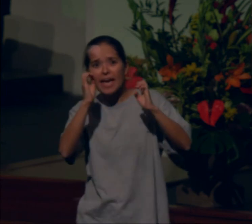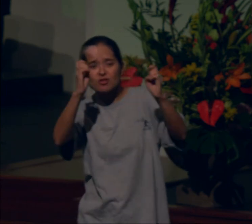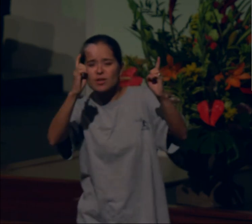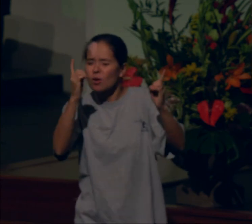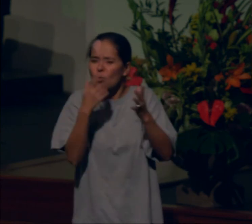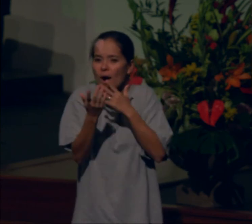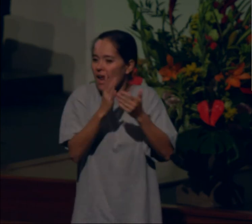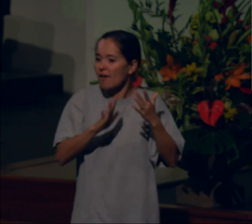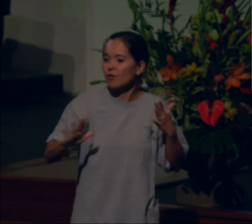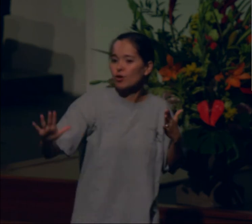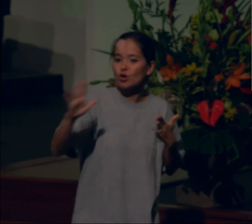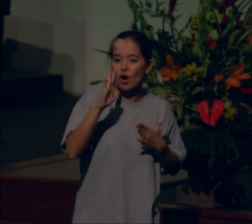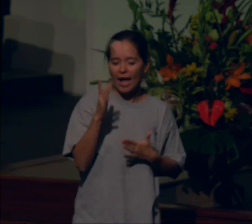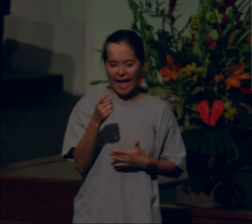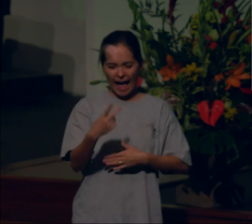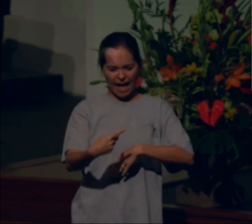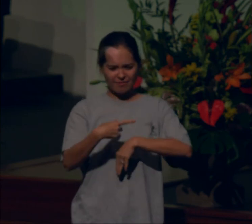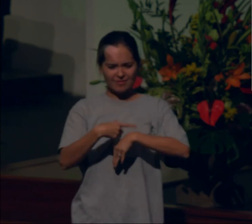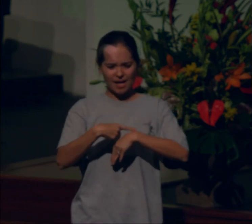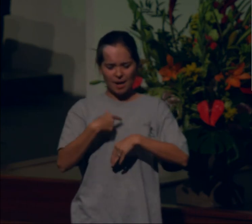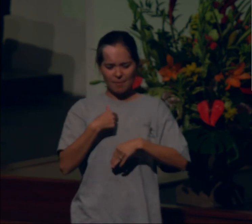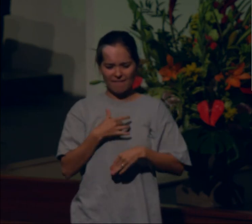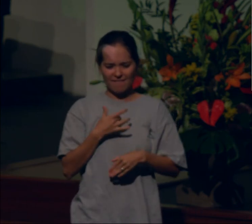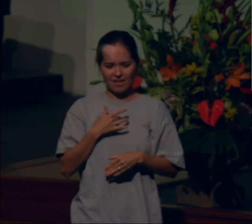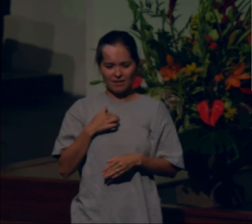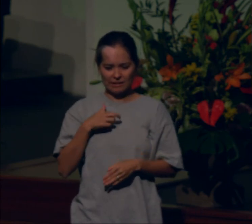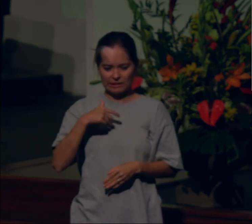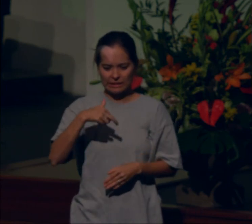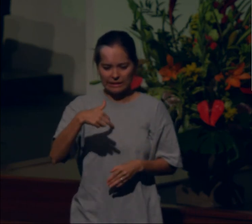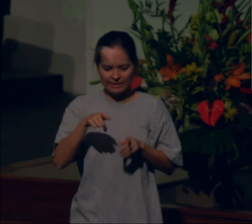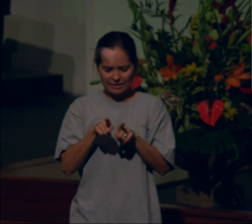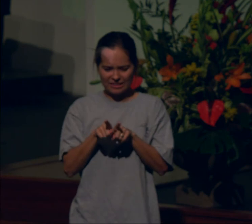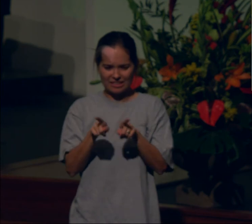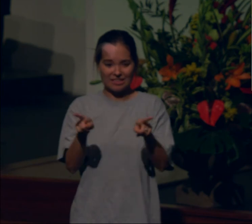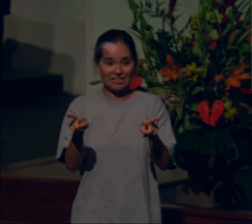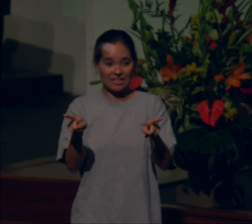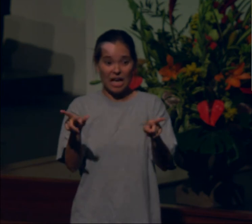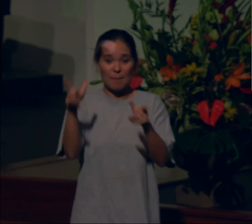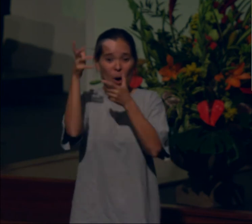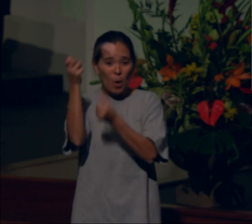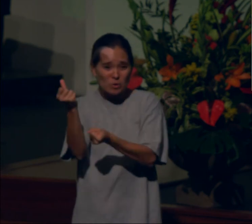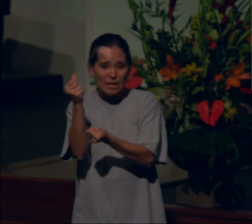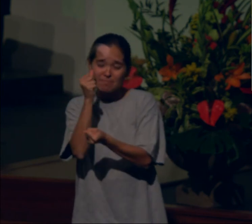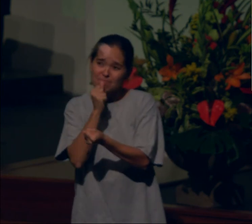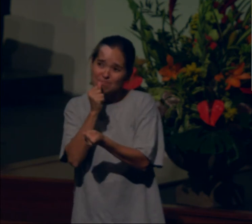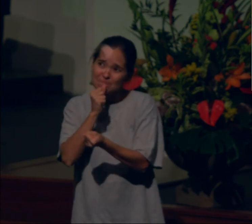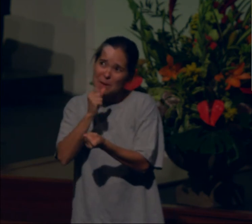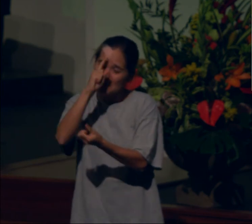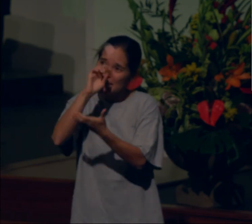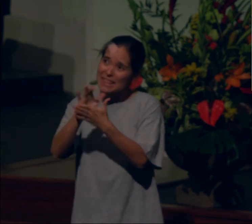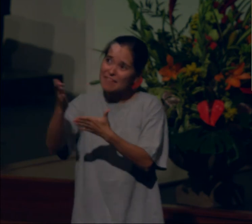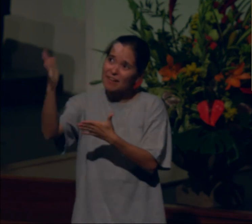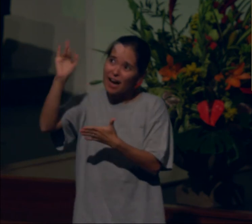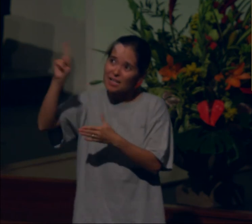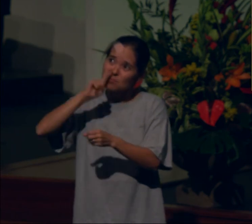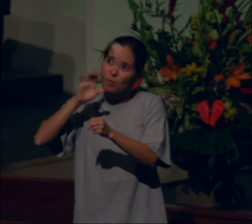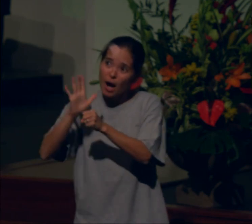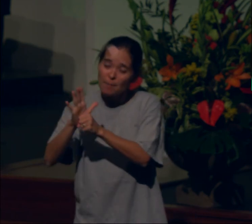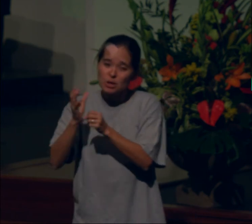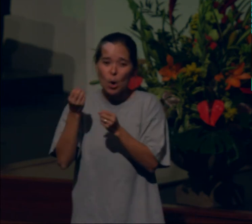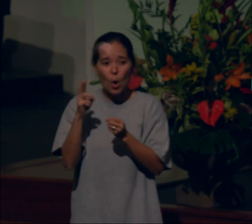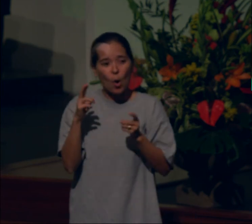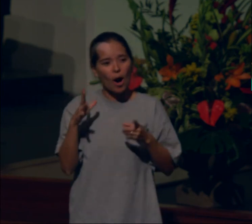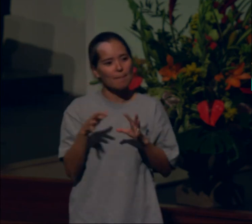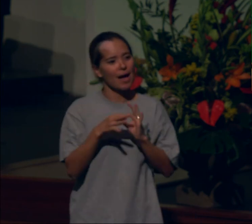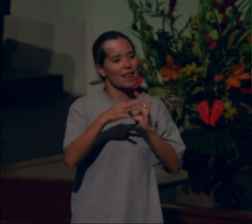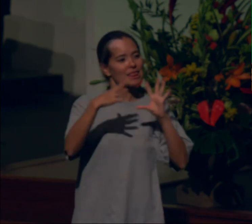is, you're at that halftime point where you have to make a decision. Am I going to hold on? Am I going to believe God for what He said? Or am I going to